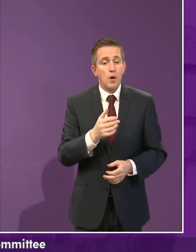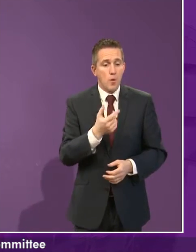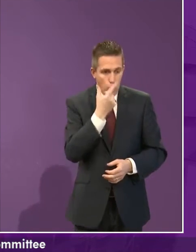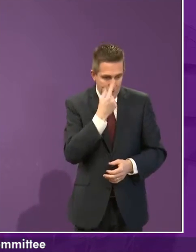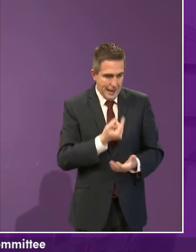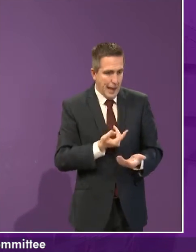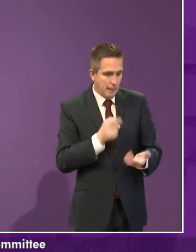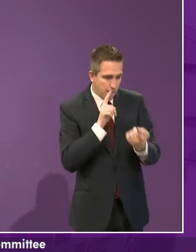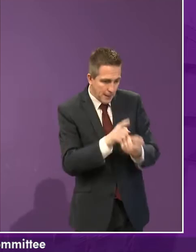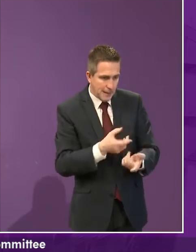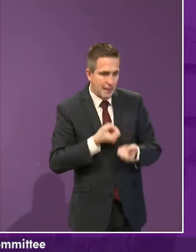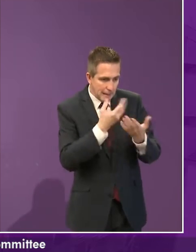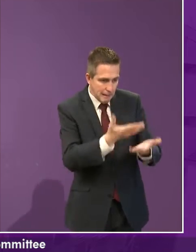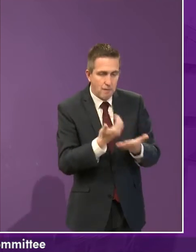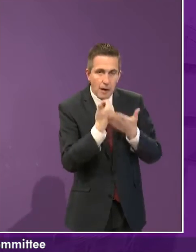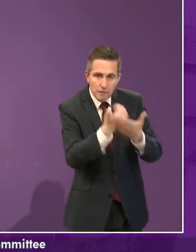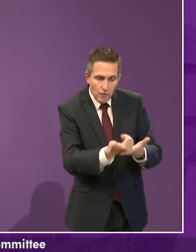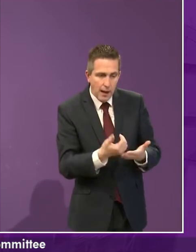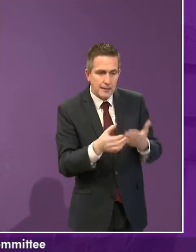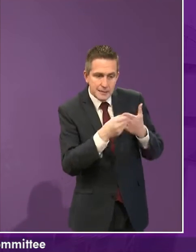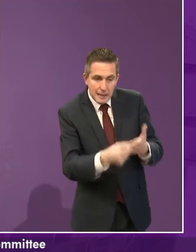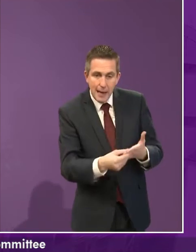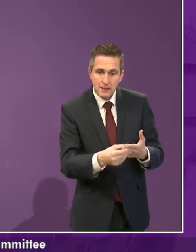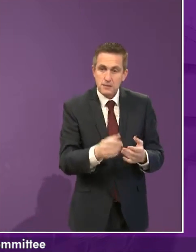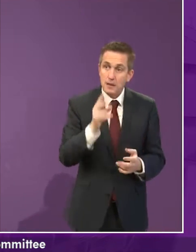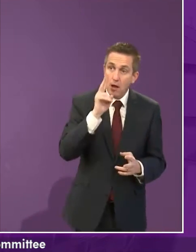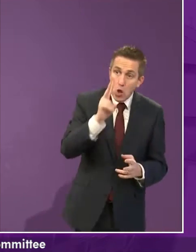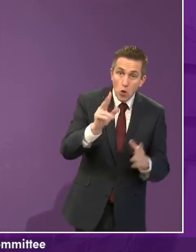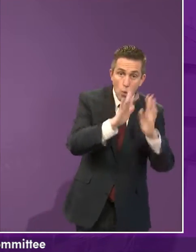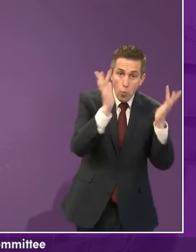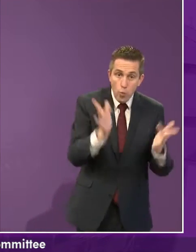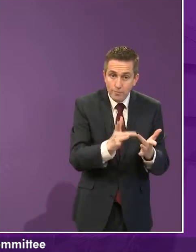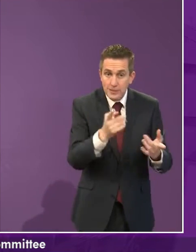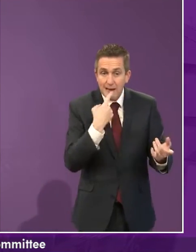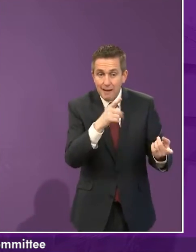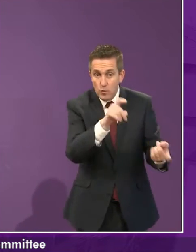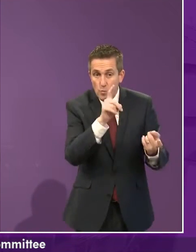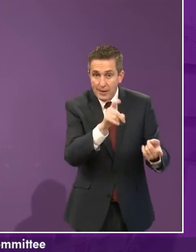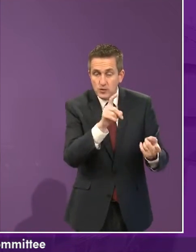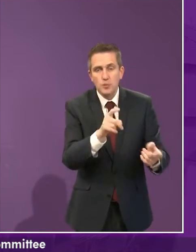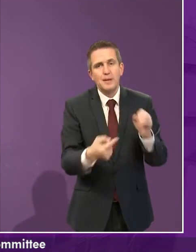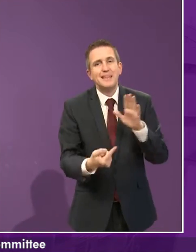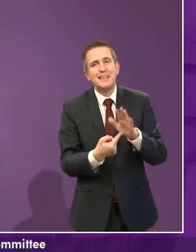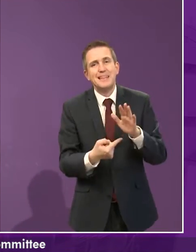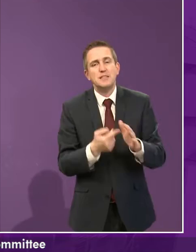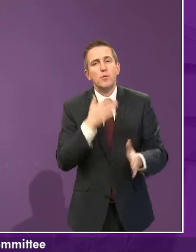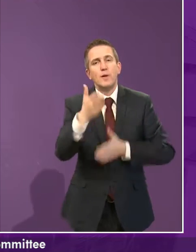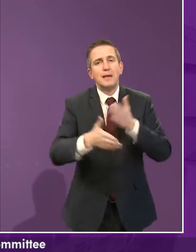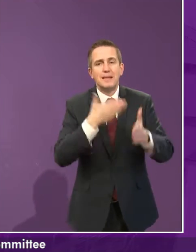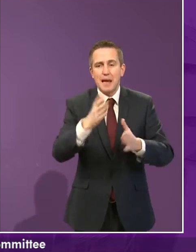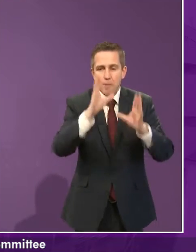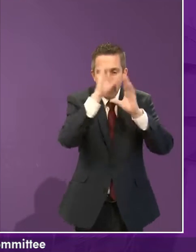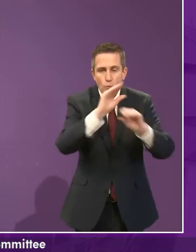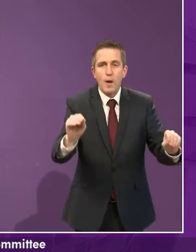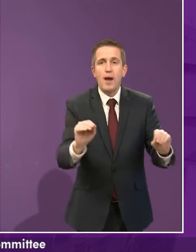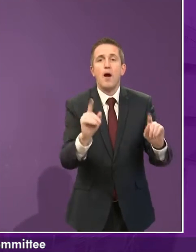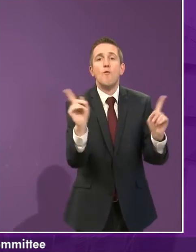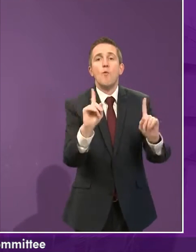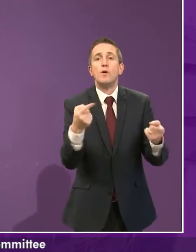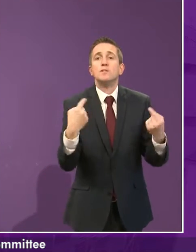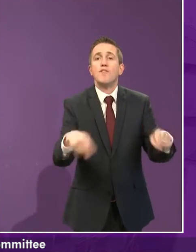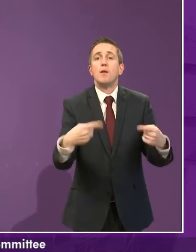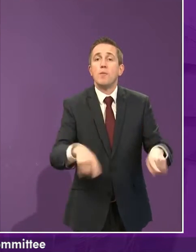information and guidance, look at the websites, but I think it's getting out there and speaking and raising the profile of what provision available is for the